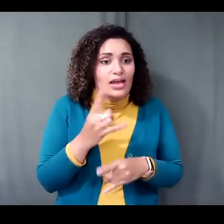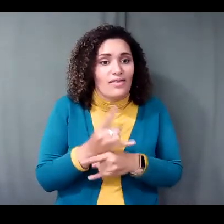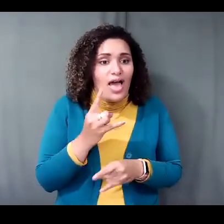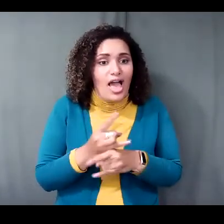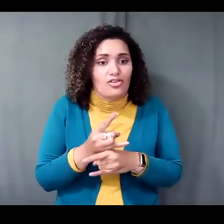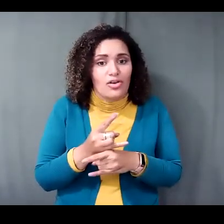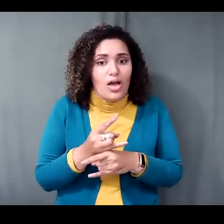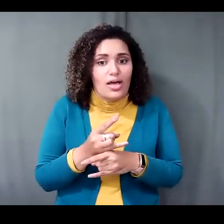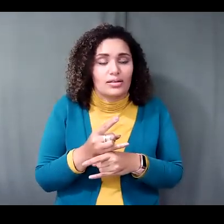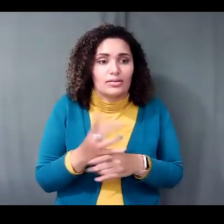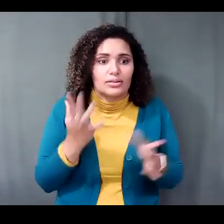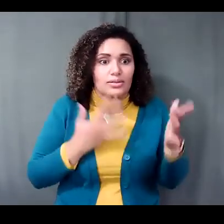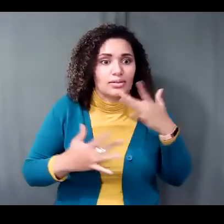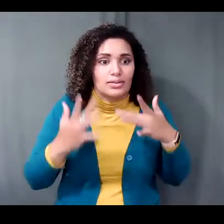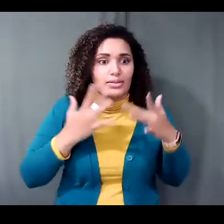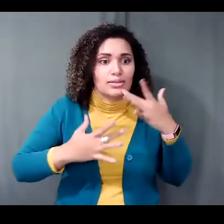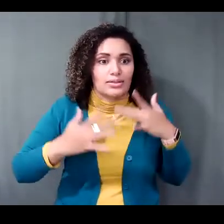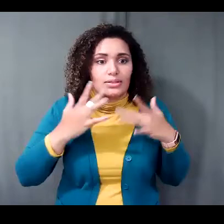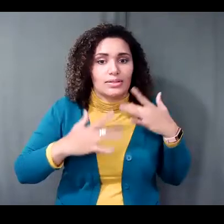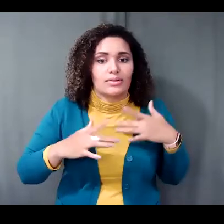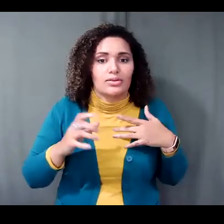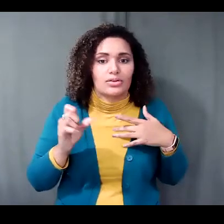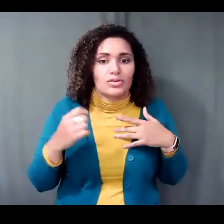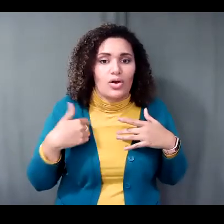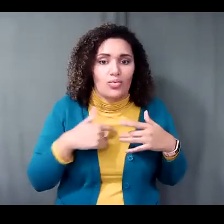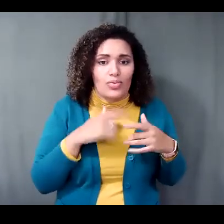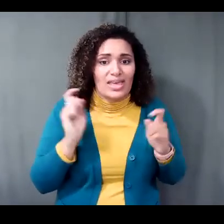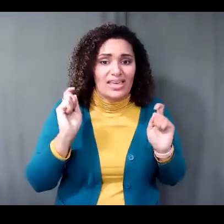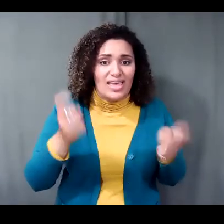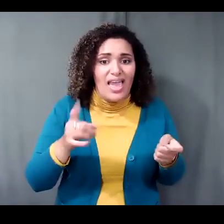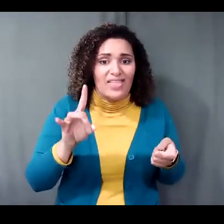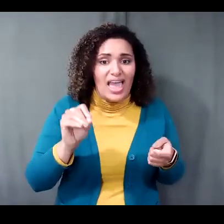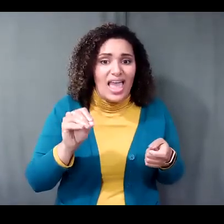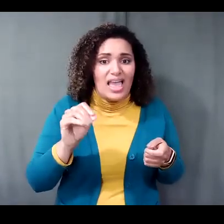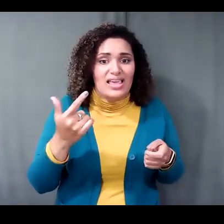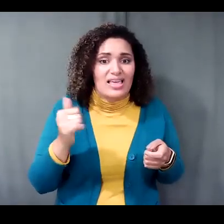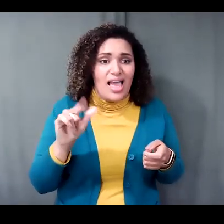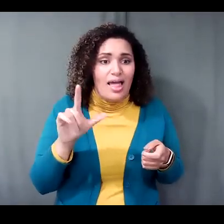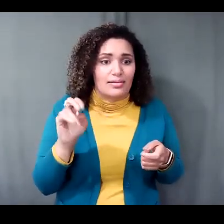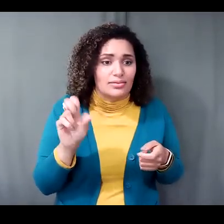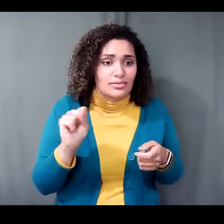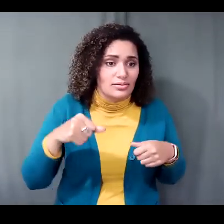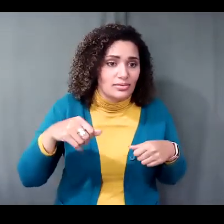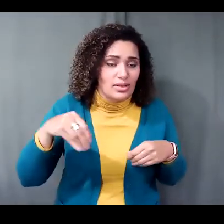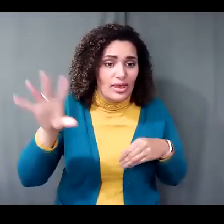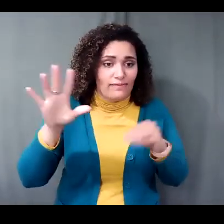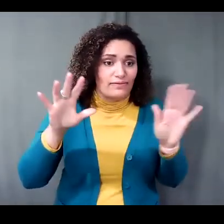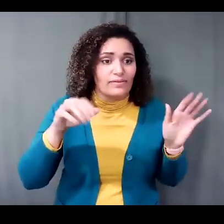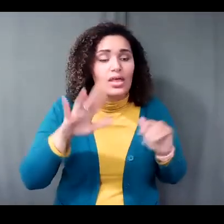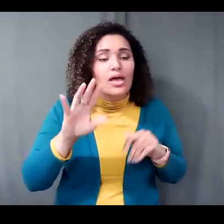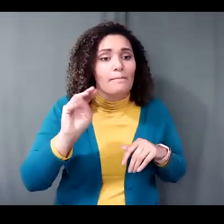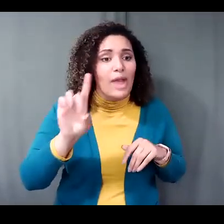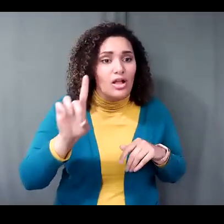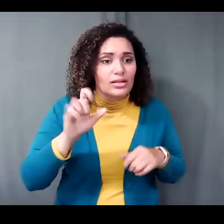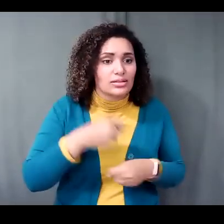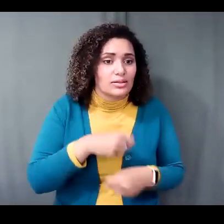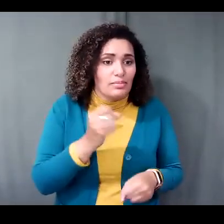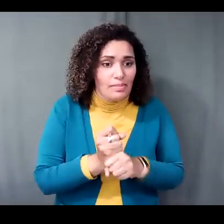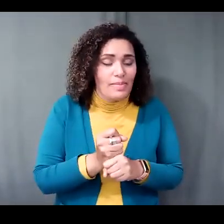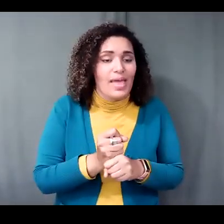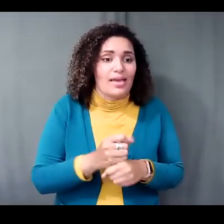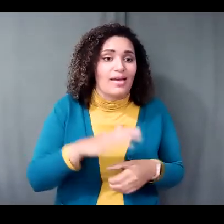in port, somebody commented, Marty commented that the port producers can use Italian brandies, grappas, or